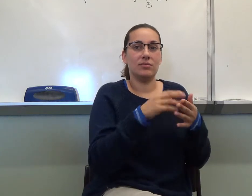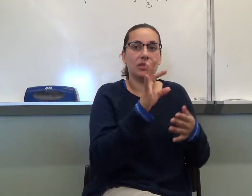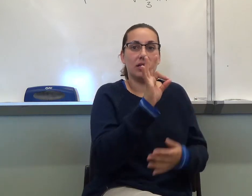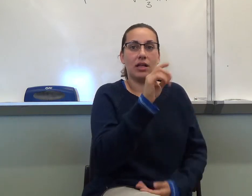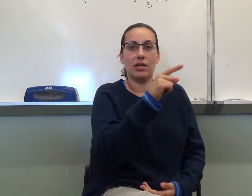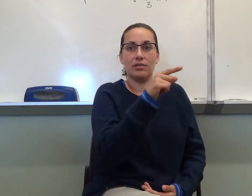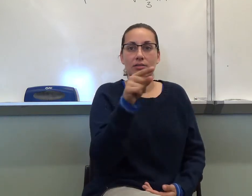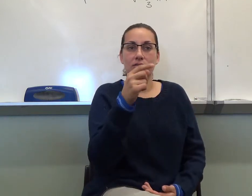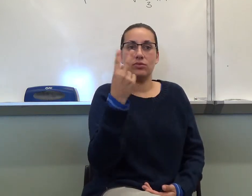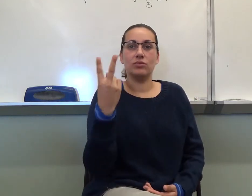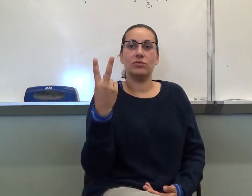Okay.